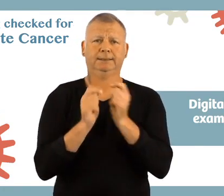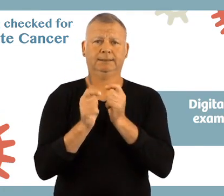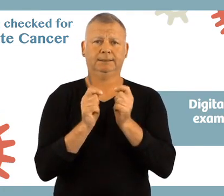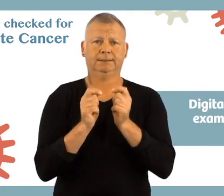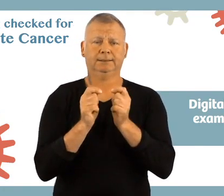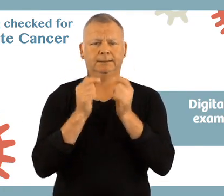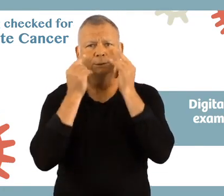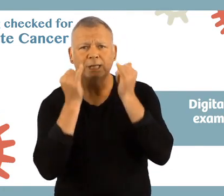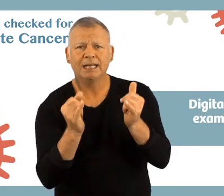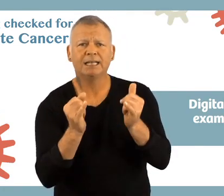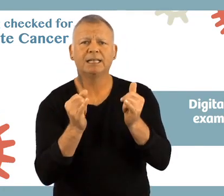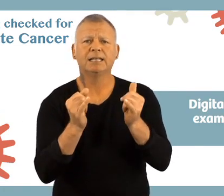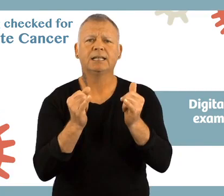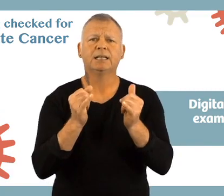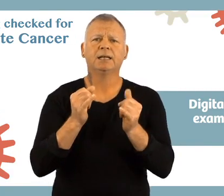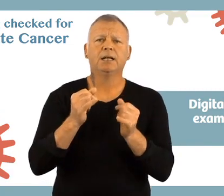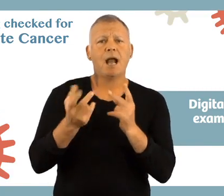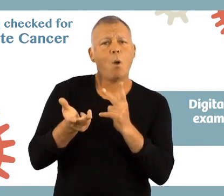tests, or may refer you to a specialist.